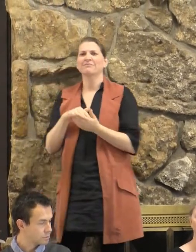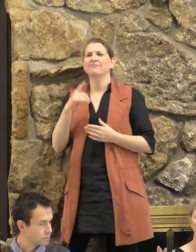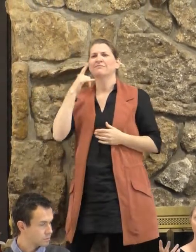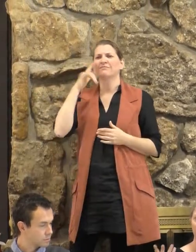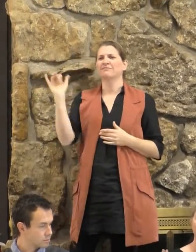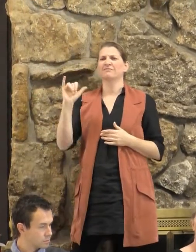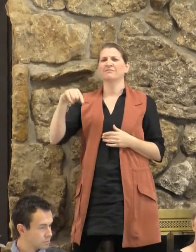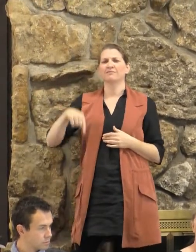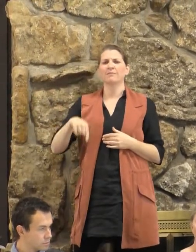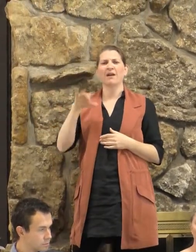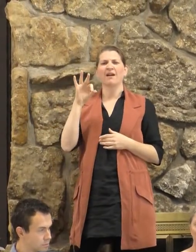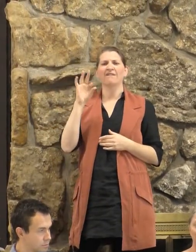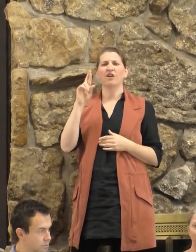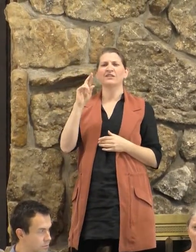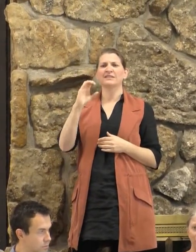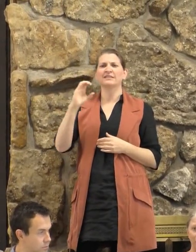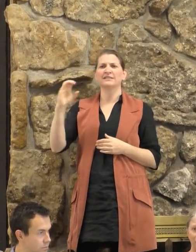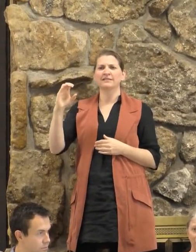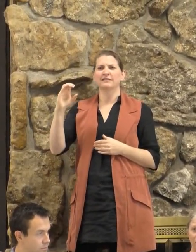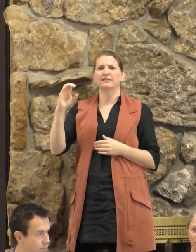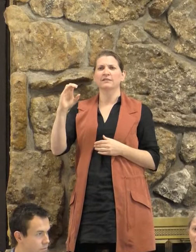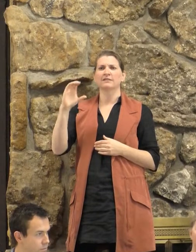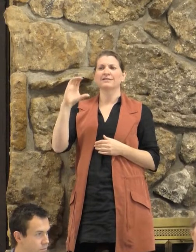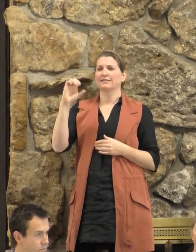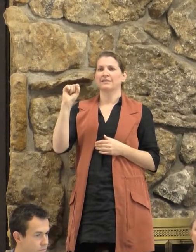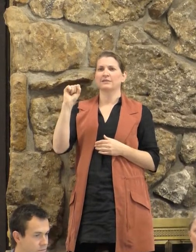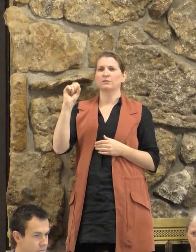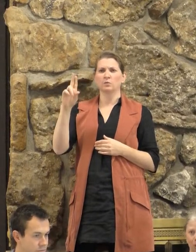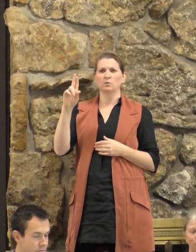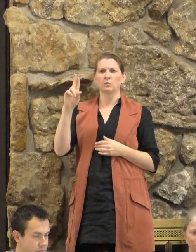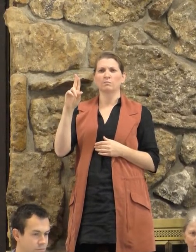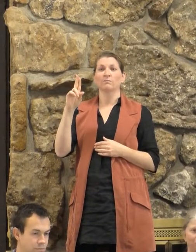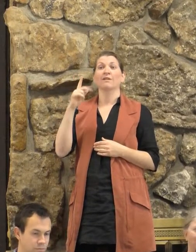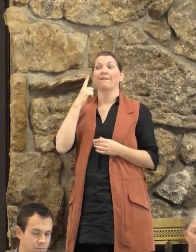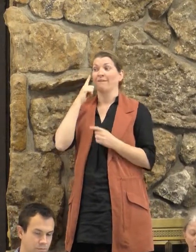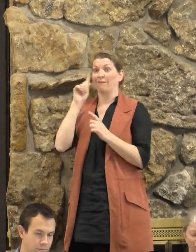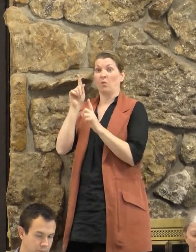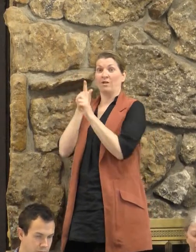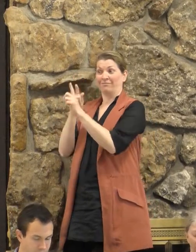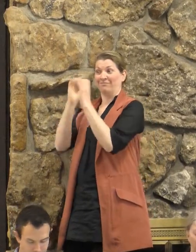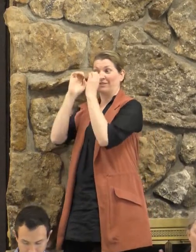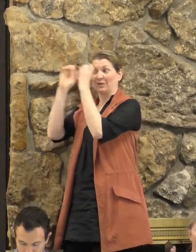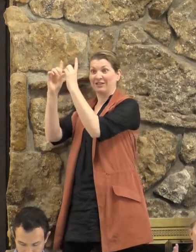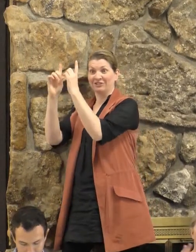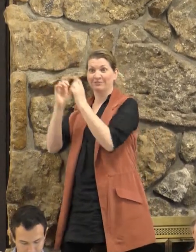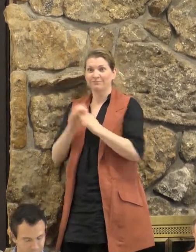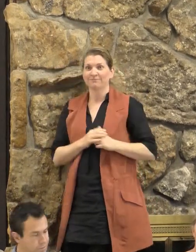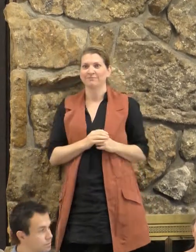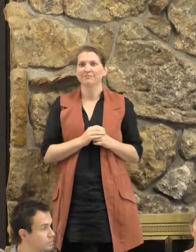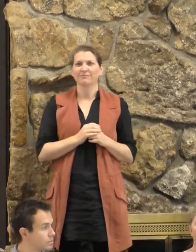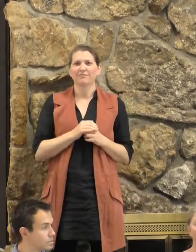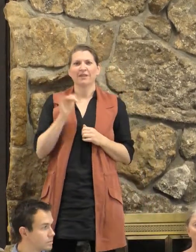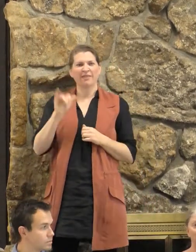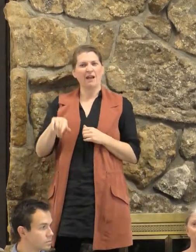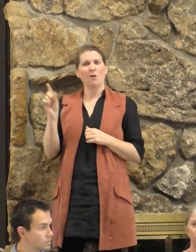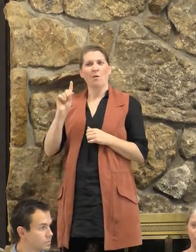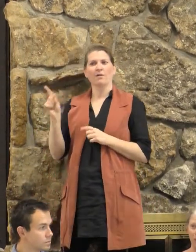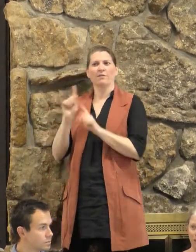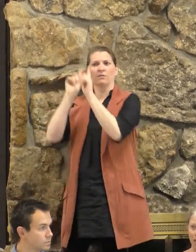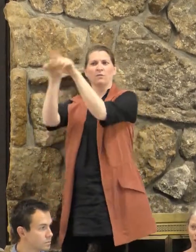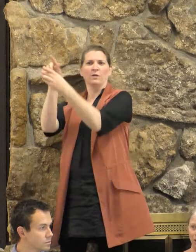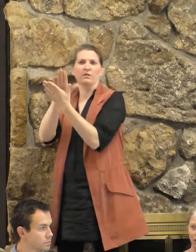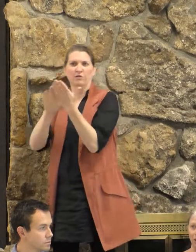CSU help with the education piece, and so that's where you would go to college. The Department of